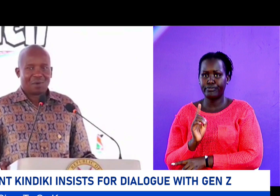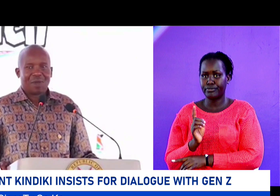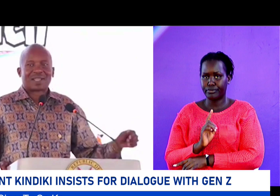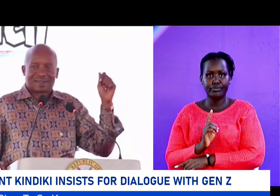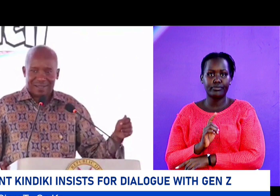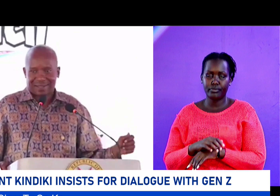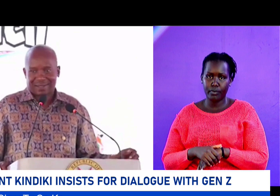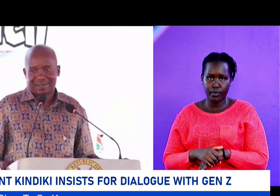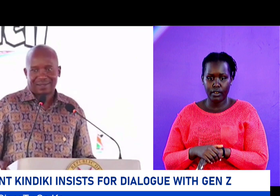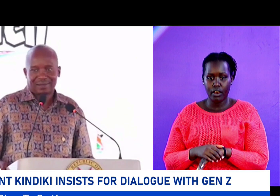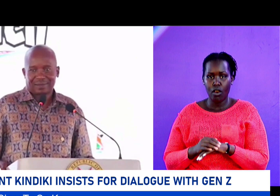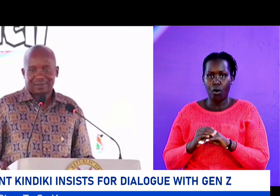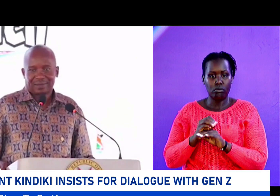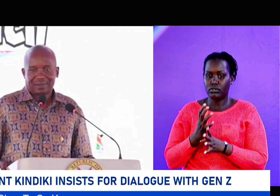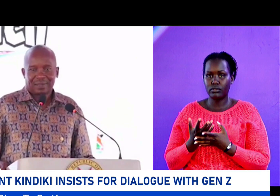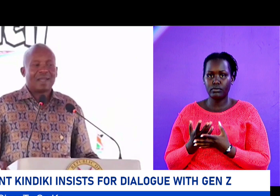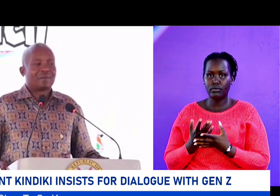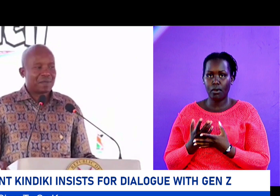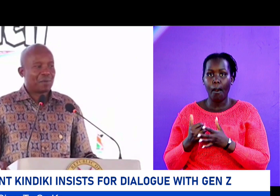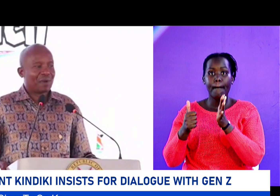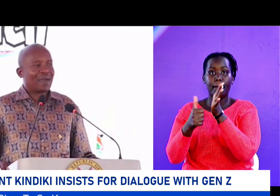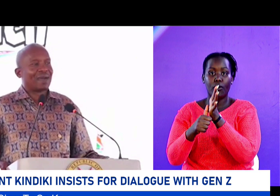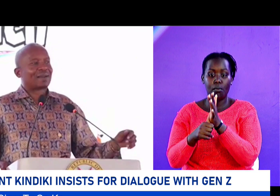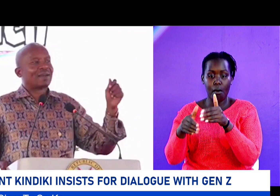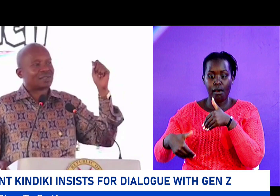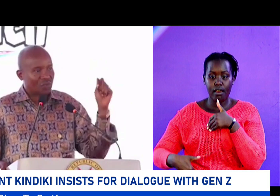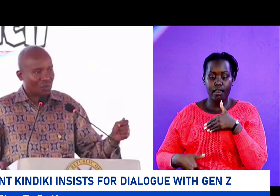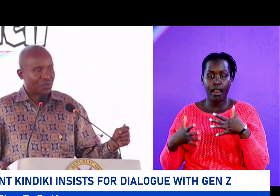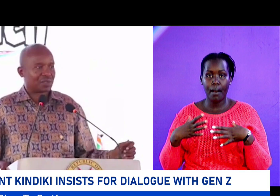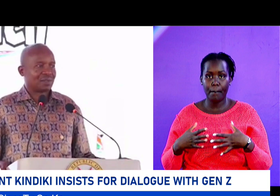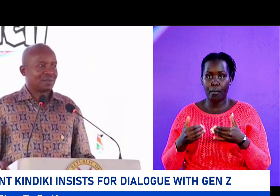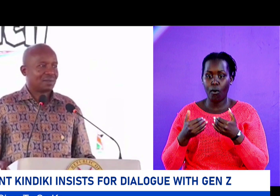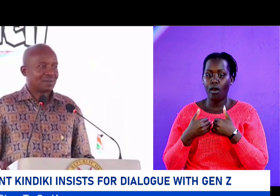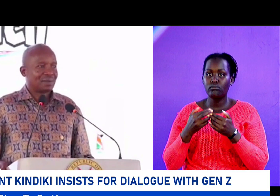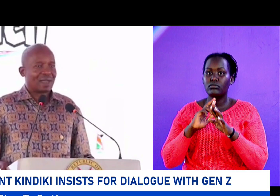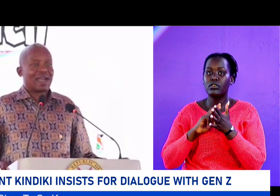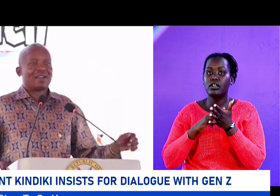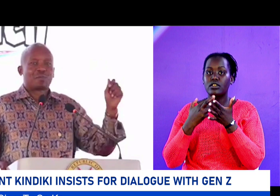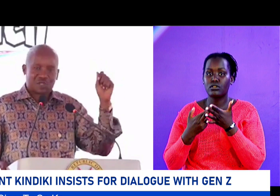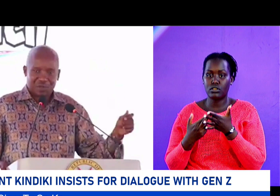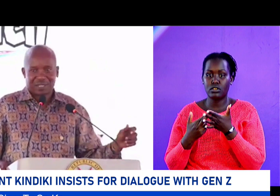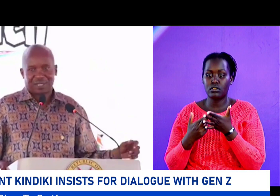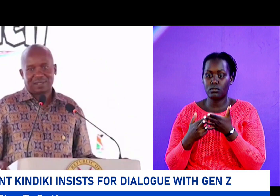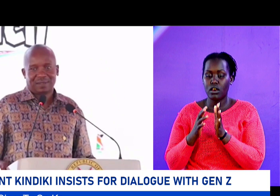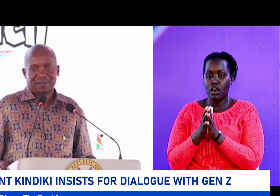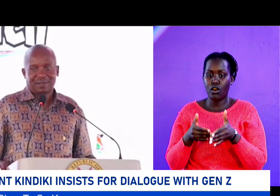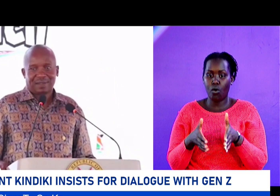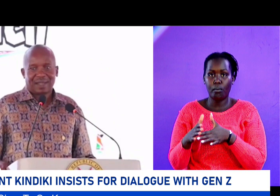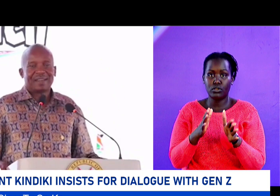or as a crisis. Young people are a resource, an opportunity, and